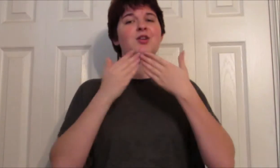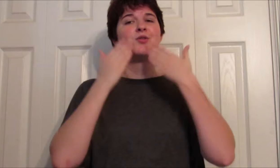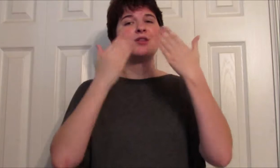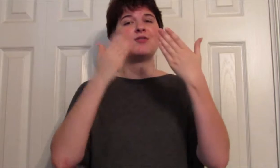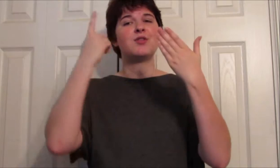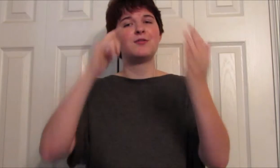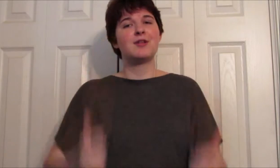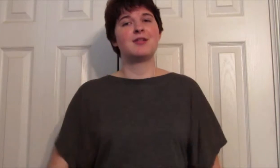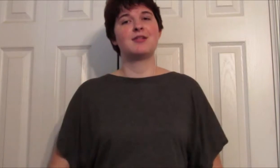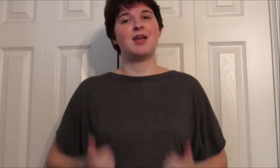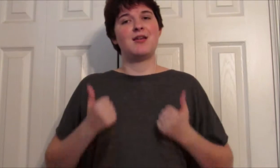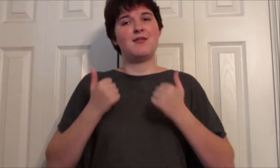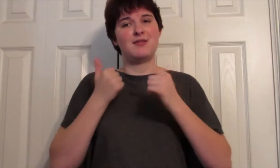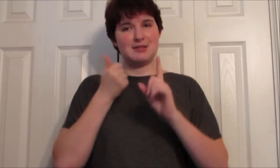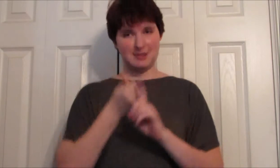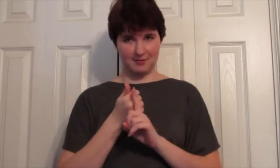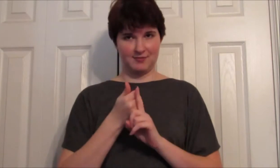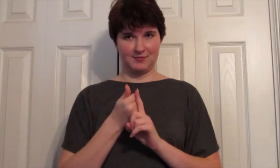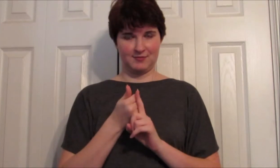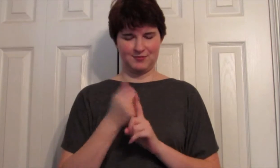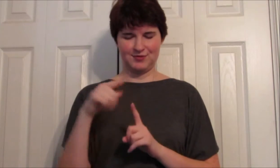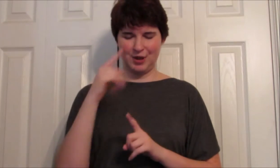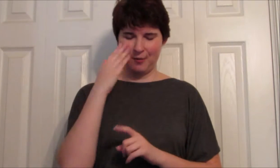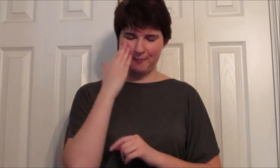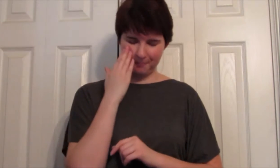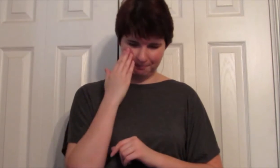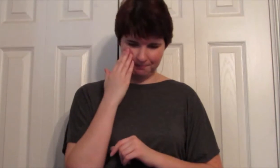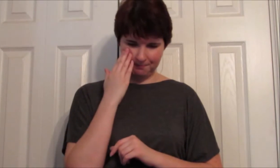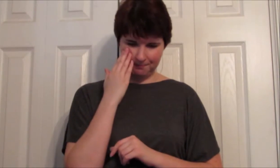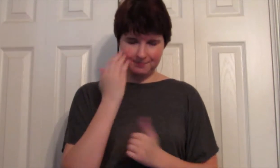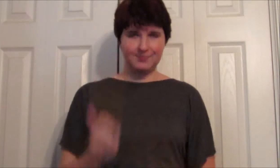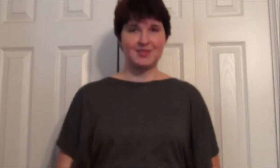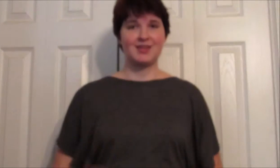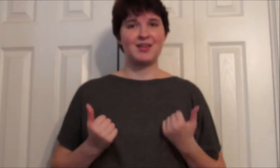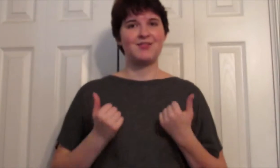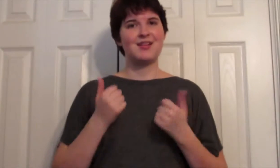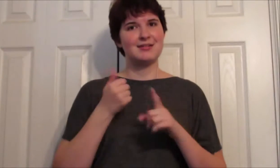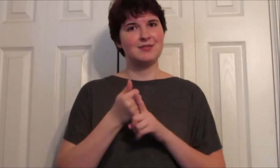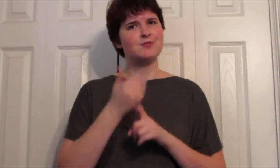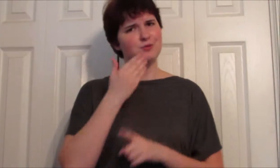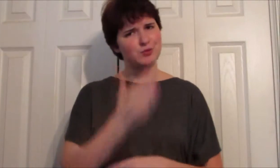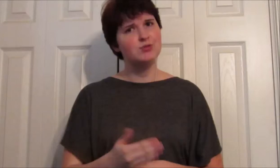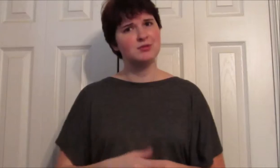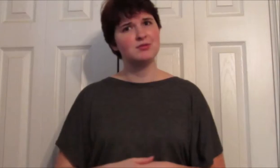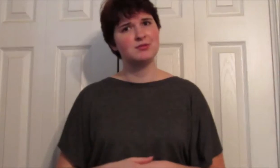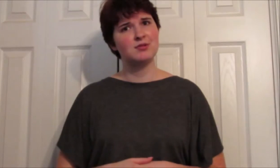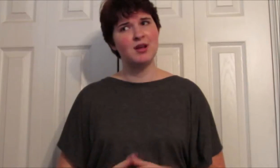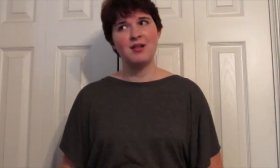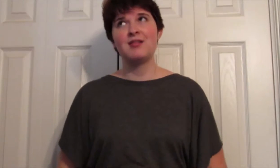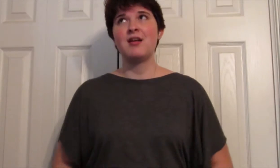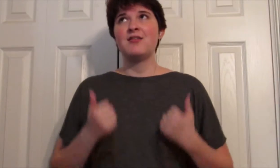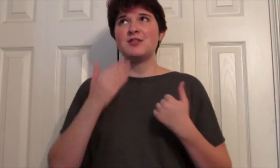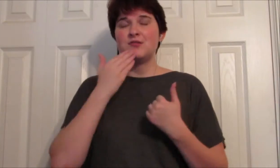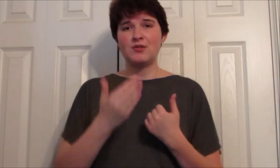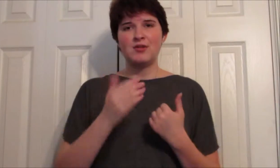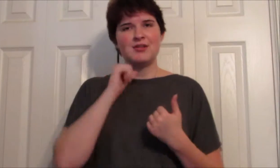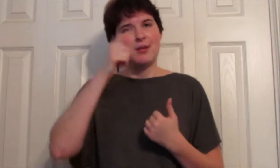itself. You know what? Life is good. Life is good, not because we make it